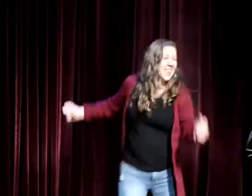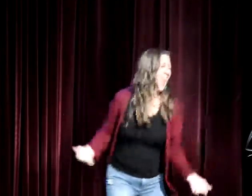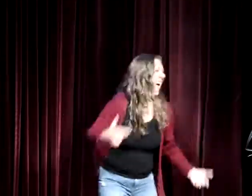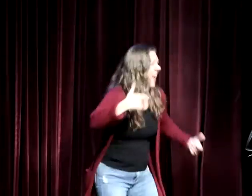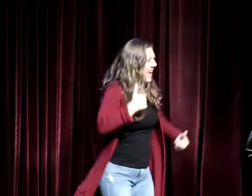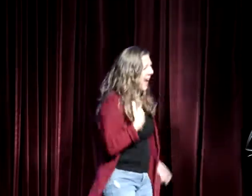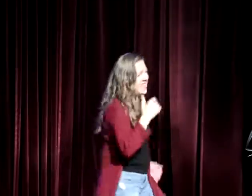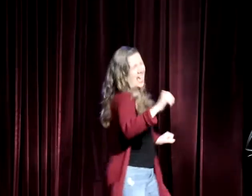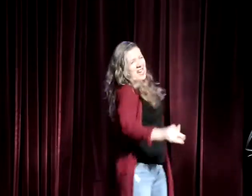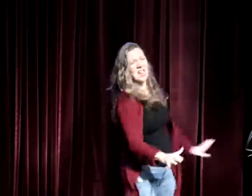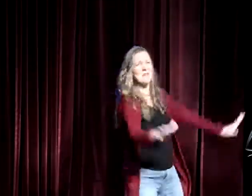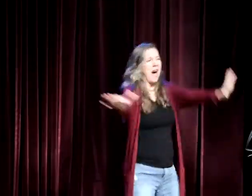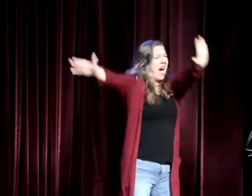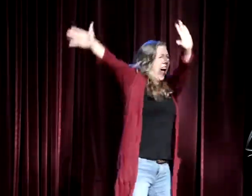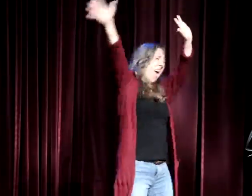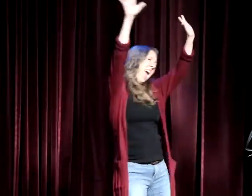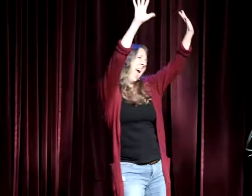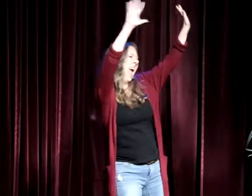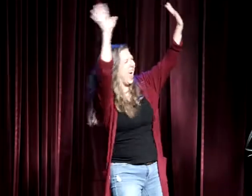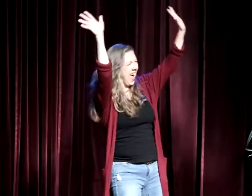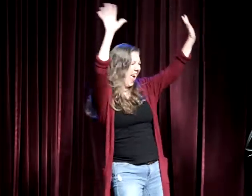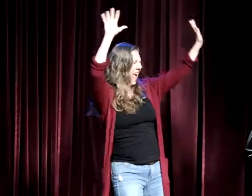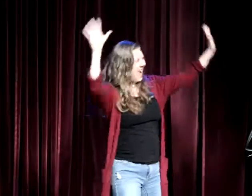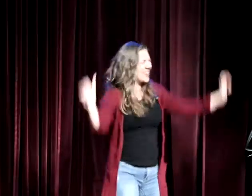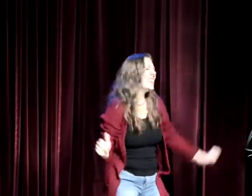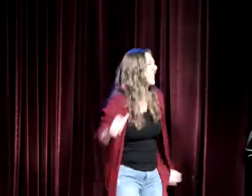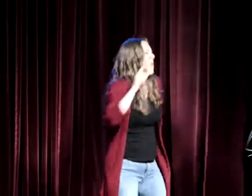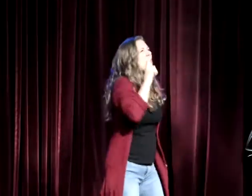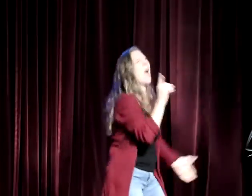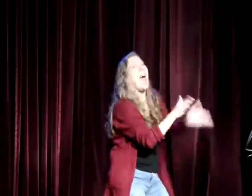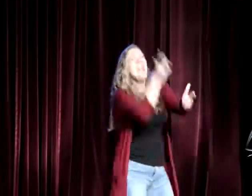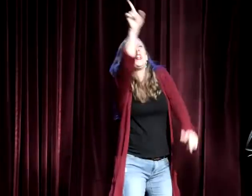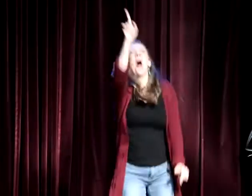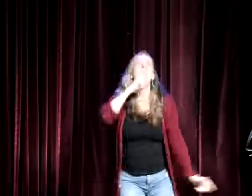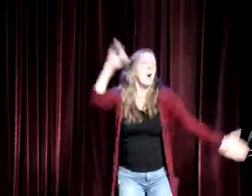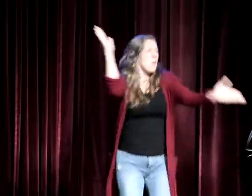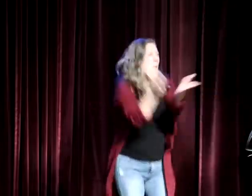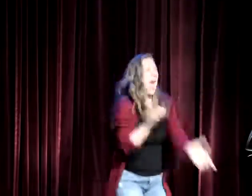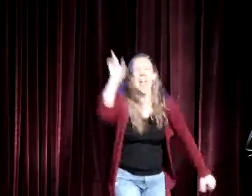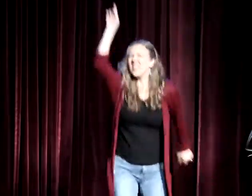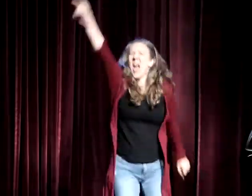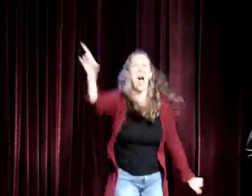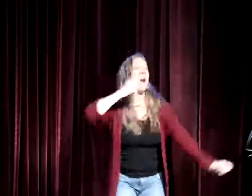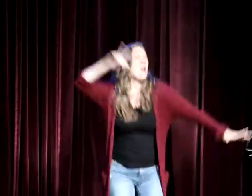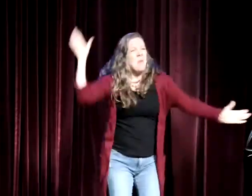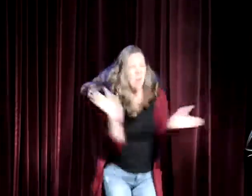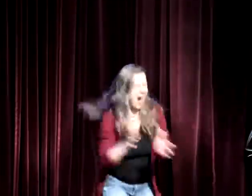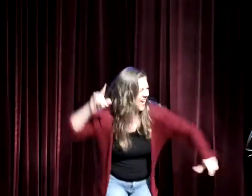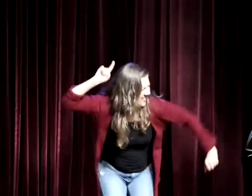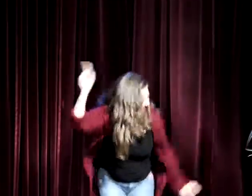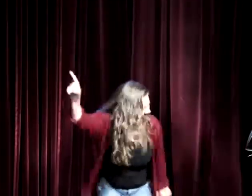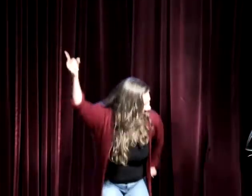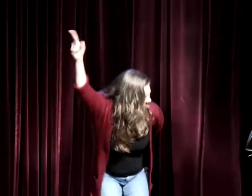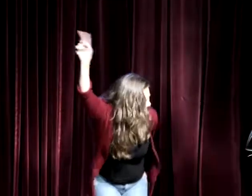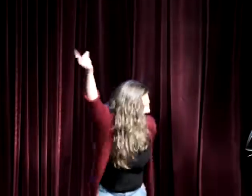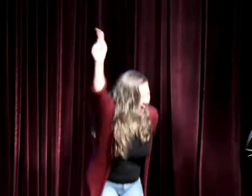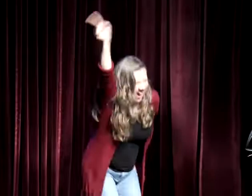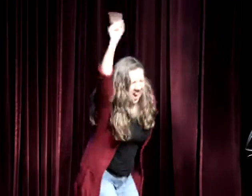I'm going to raise you haird kilometre with When I'm going